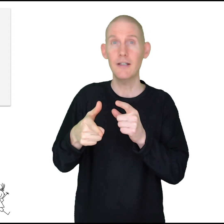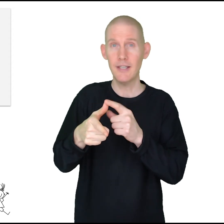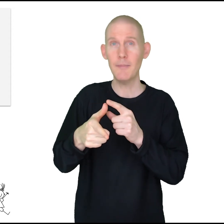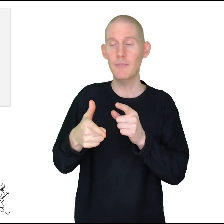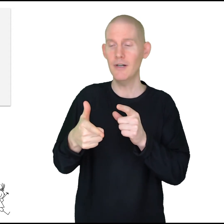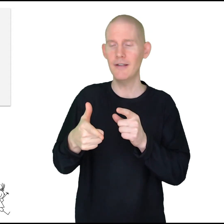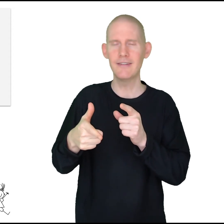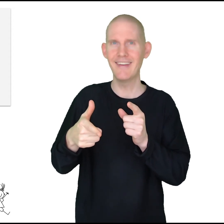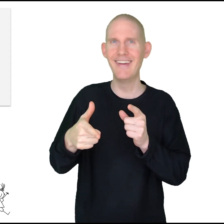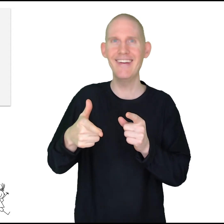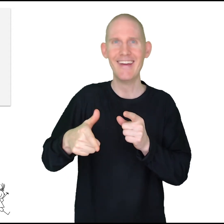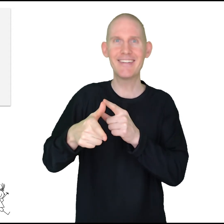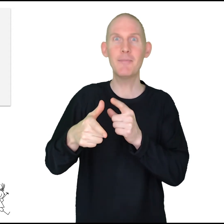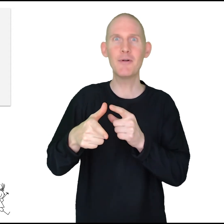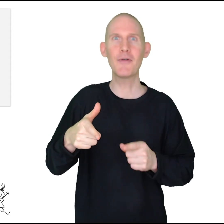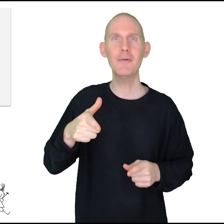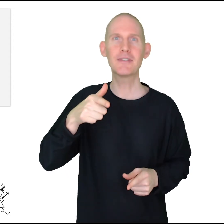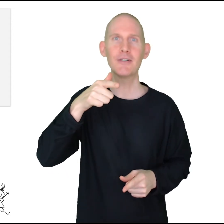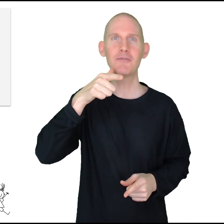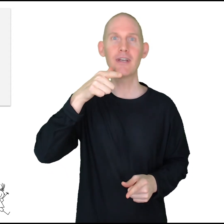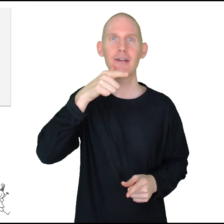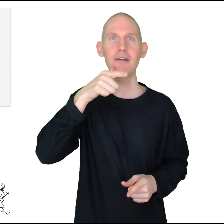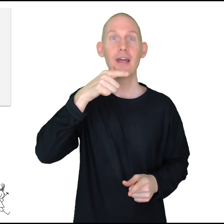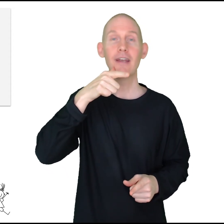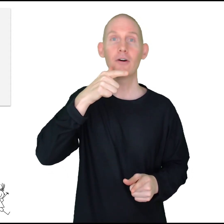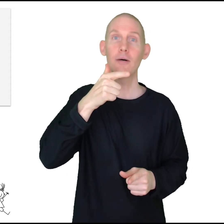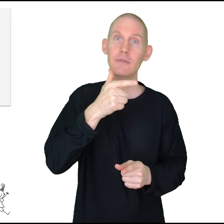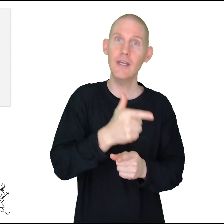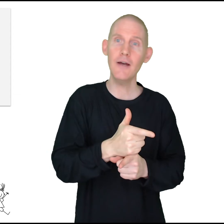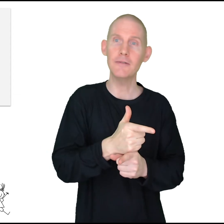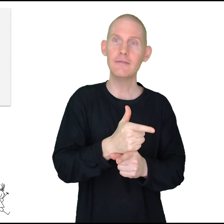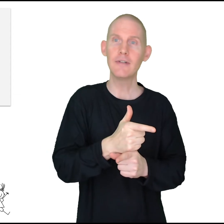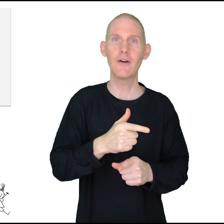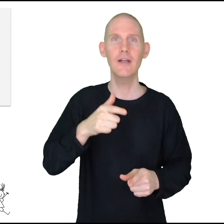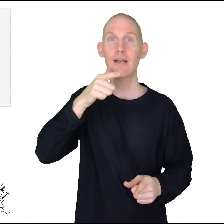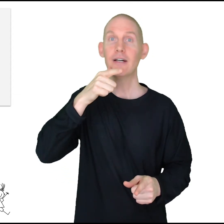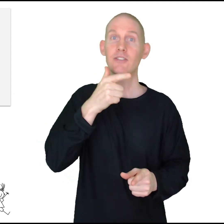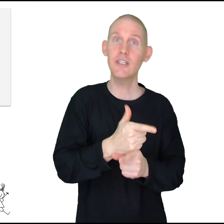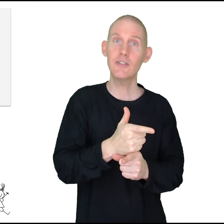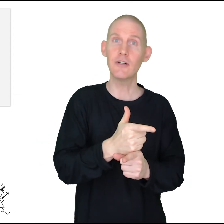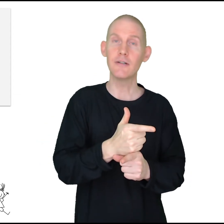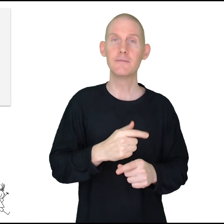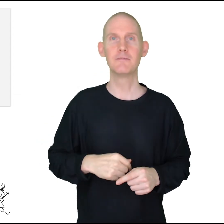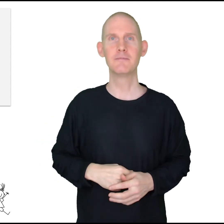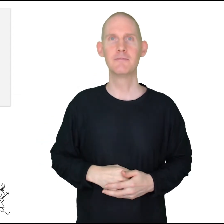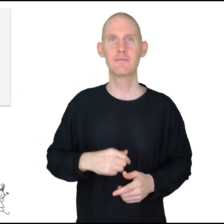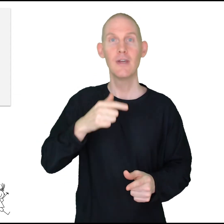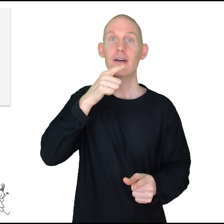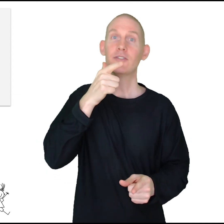Tap, the tip of your thumb is touching right here. Now come down, all right? Sister.